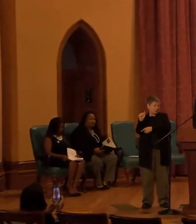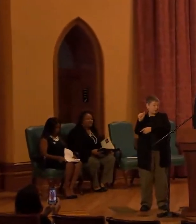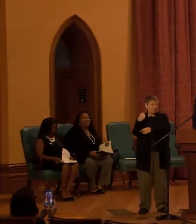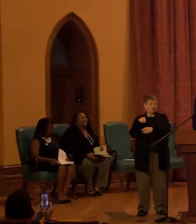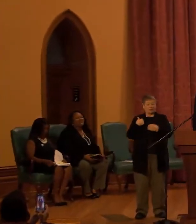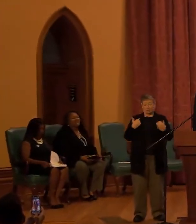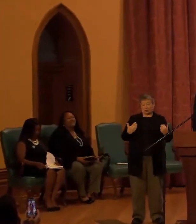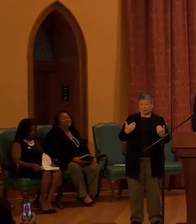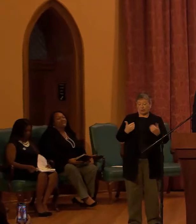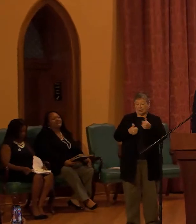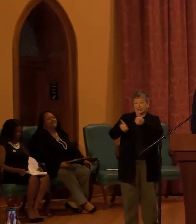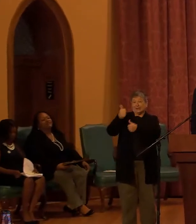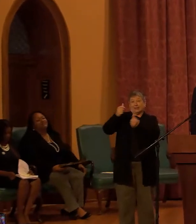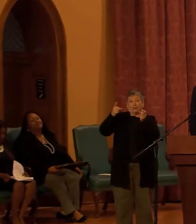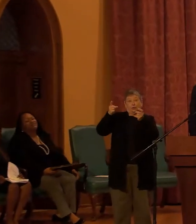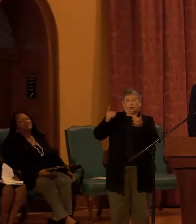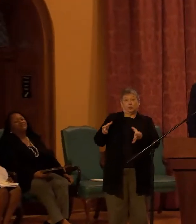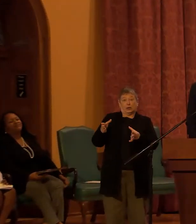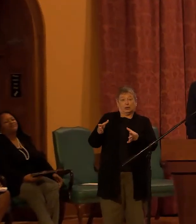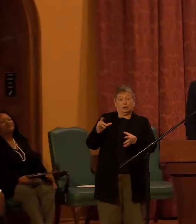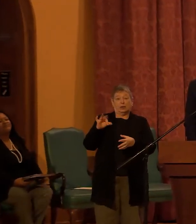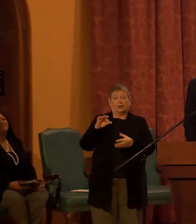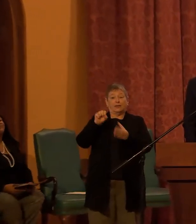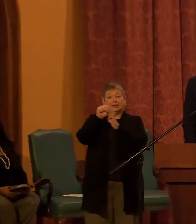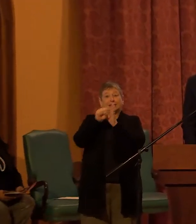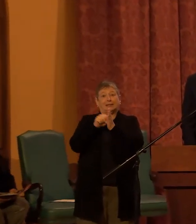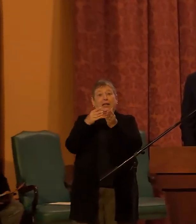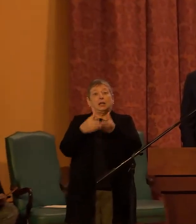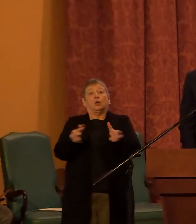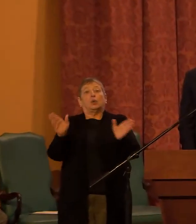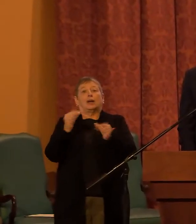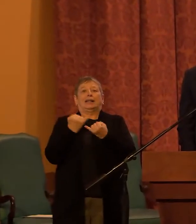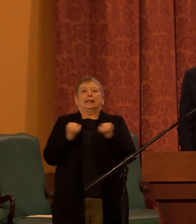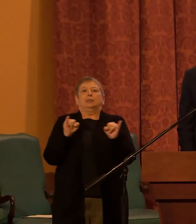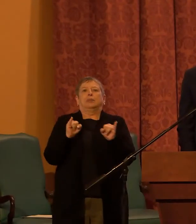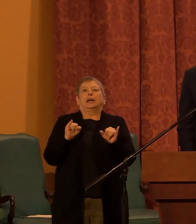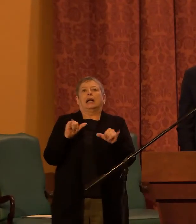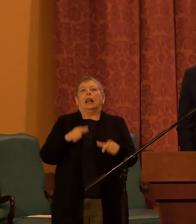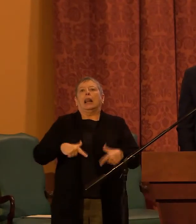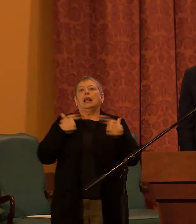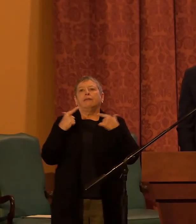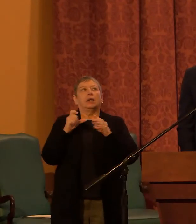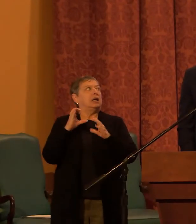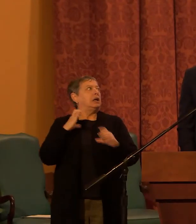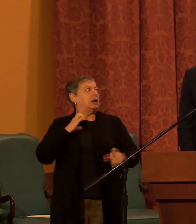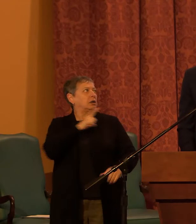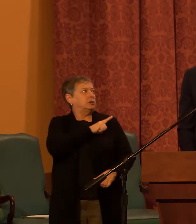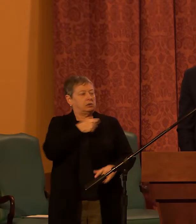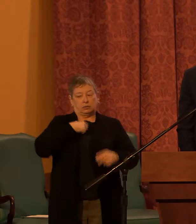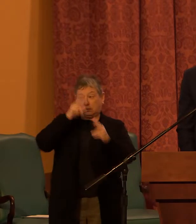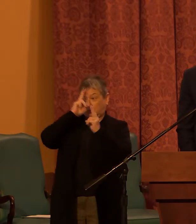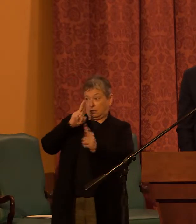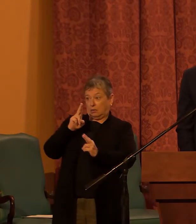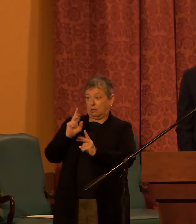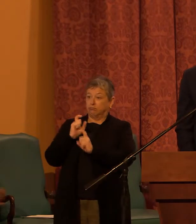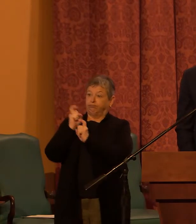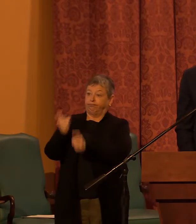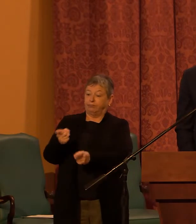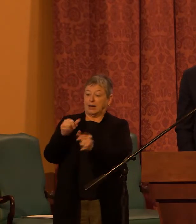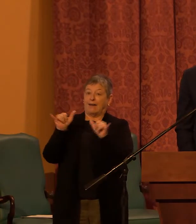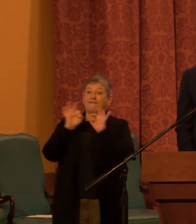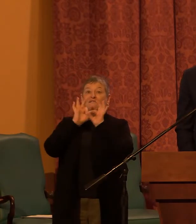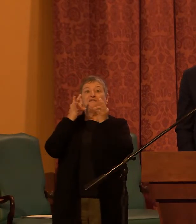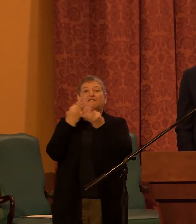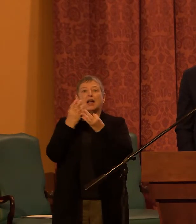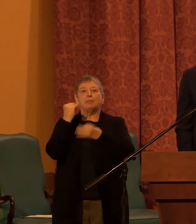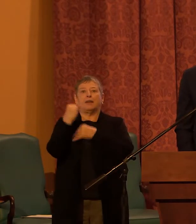I'm currently the Executive Director of the Statewide Independent Living Council. I'm honored to present the Family of the Year